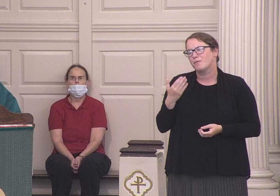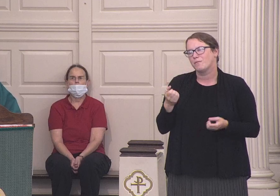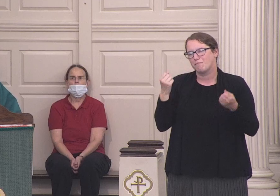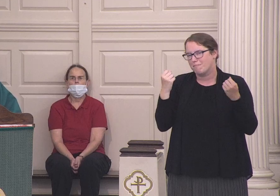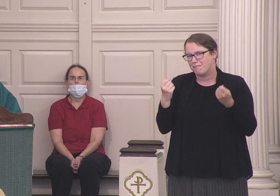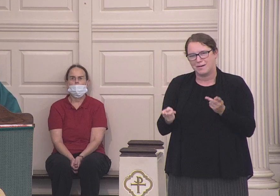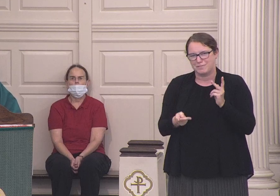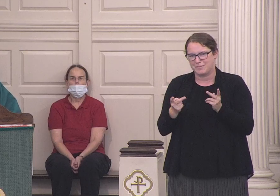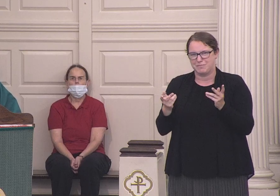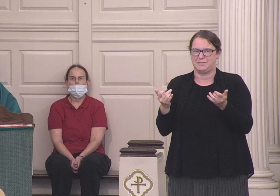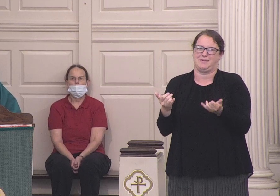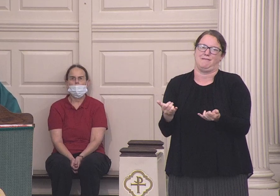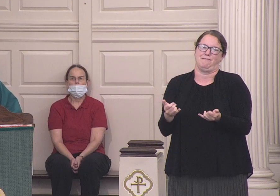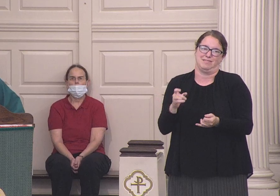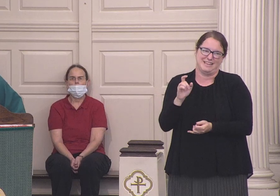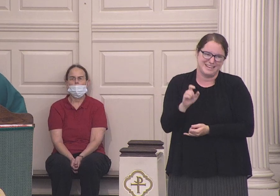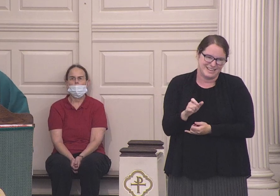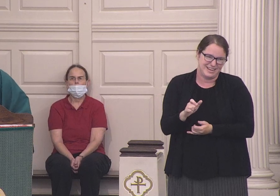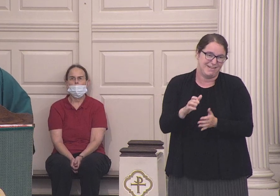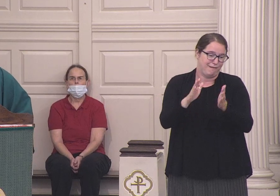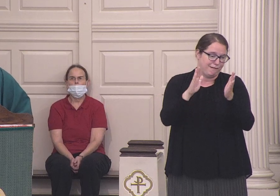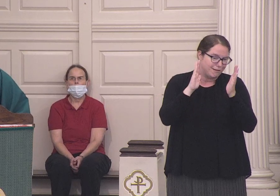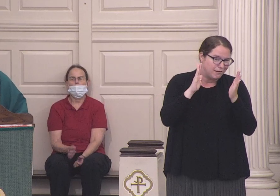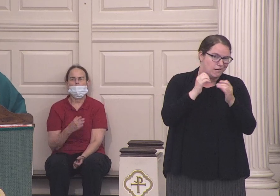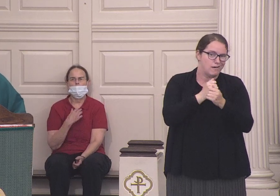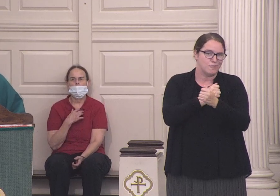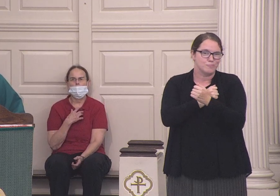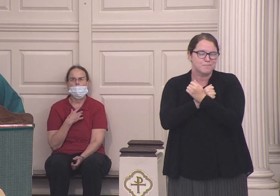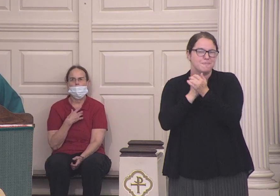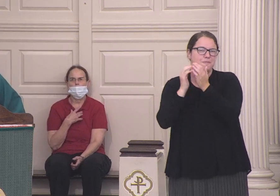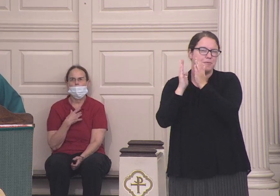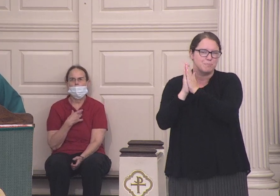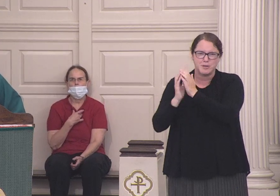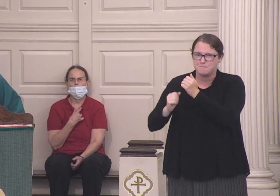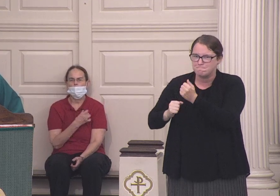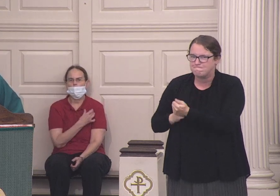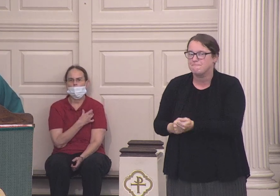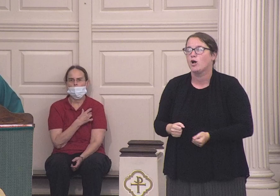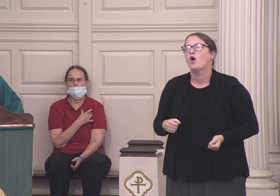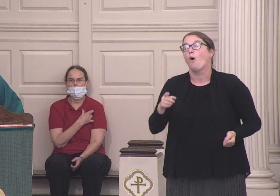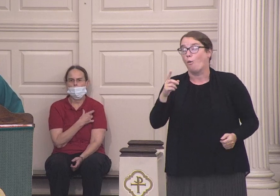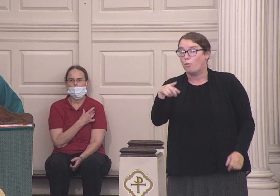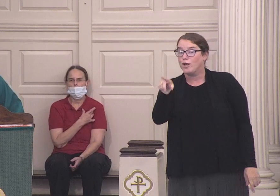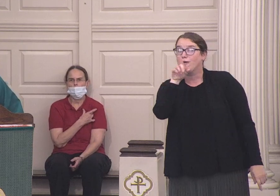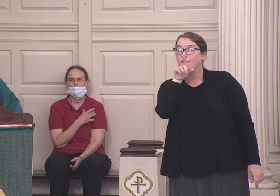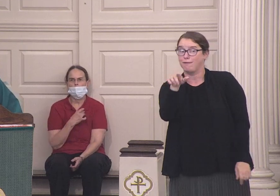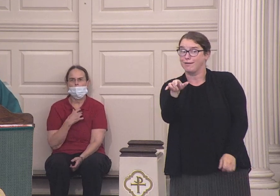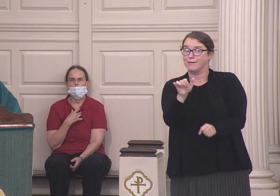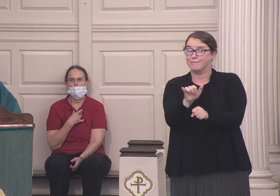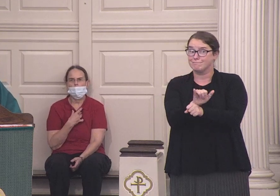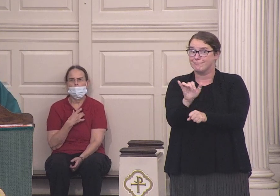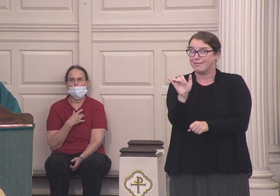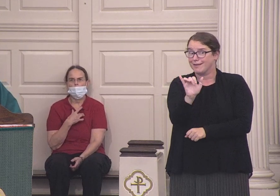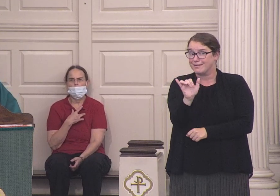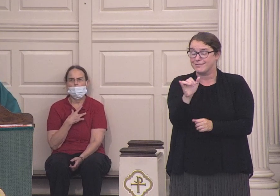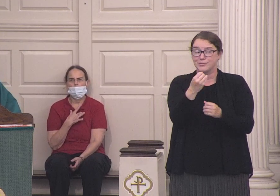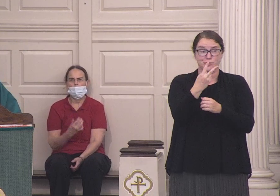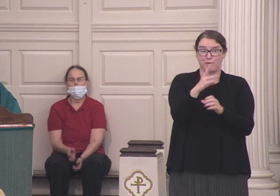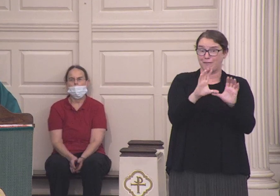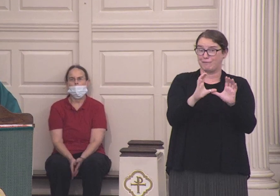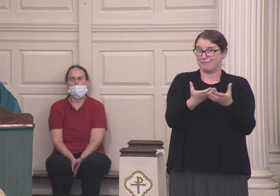reaching out to them. We are the modern day, the 12, to go out to cause this good